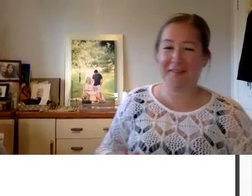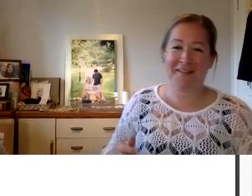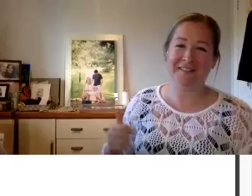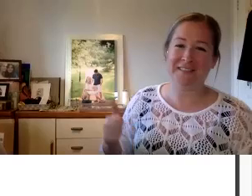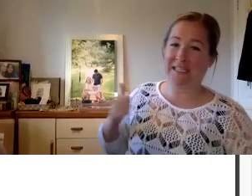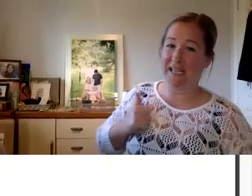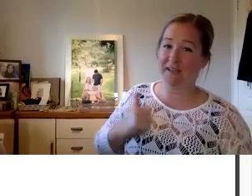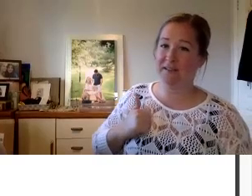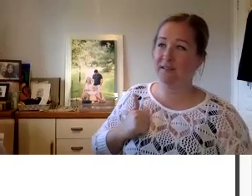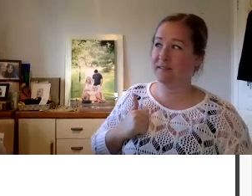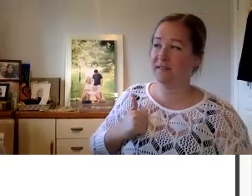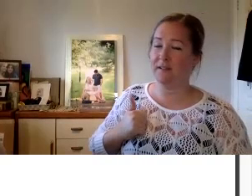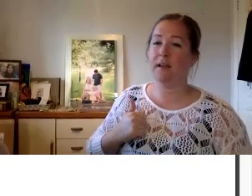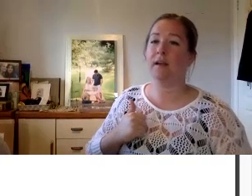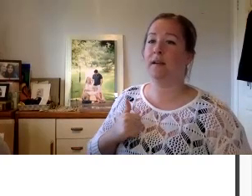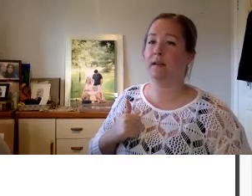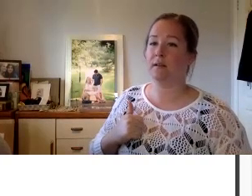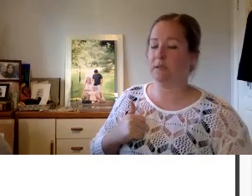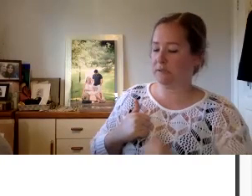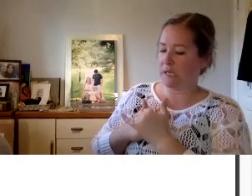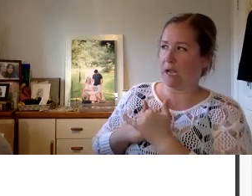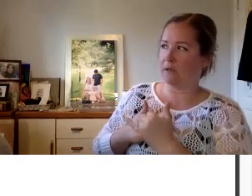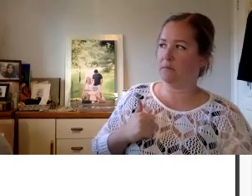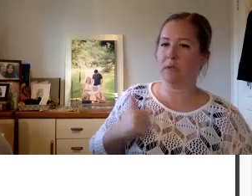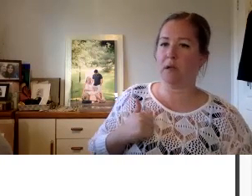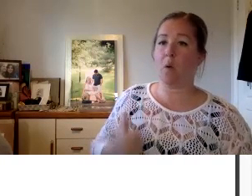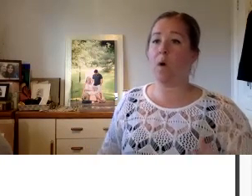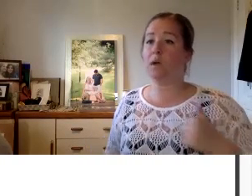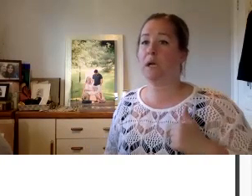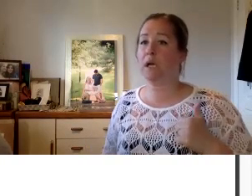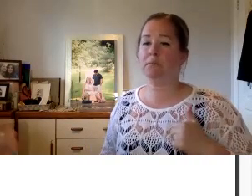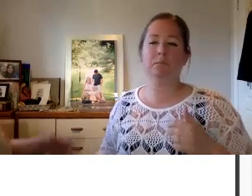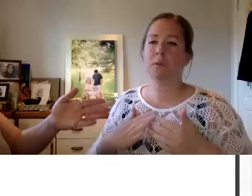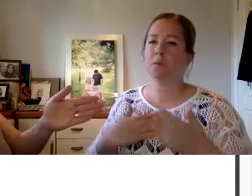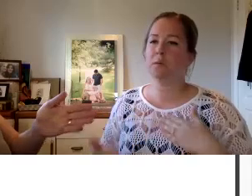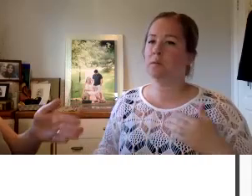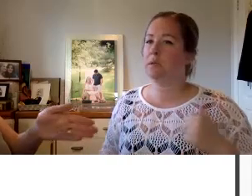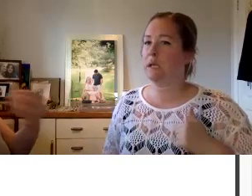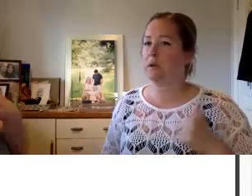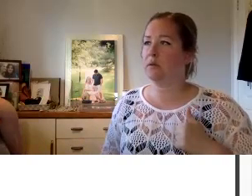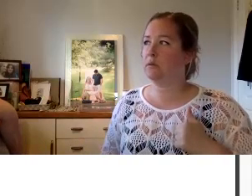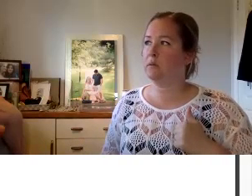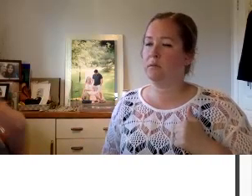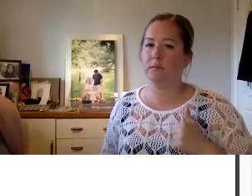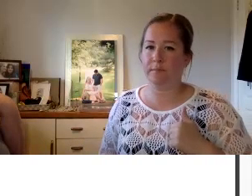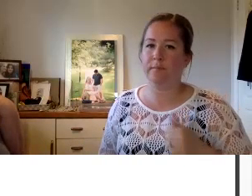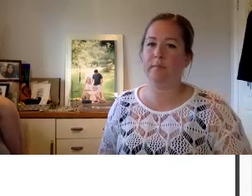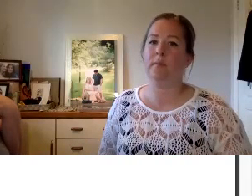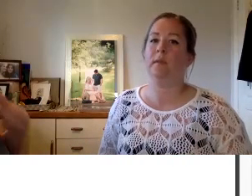be that way. A lot of joking. Canada, it's almost like it stays there. Or, sorry, it can be on the left-hand